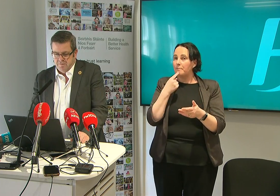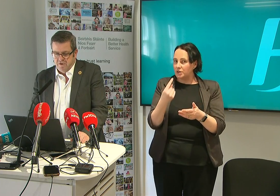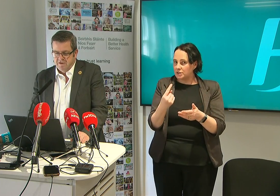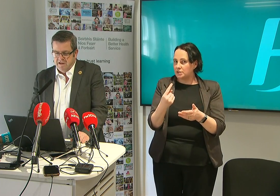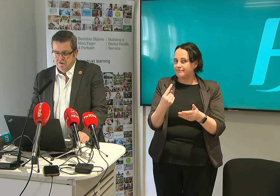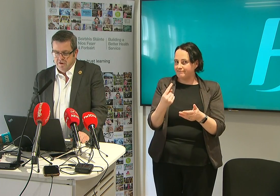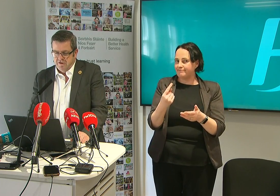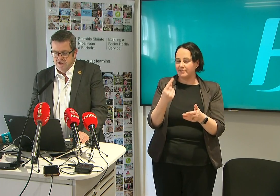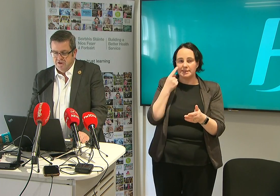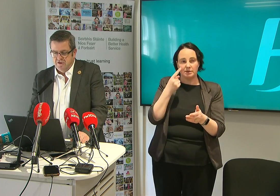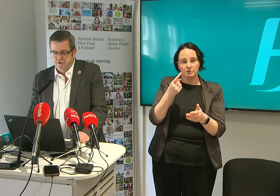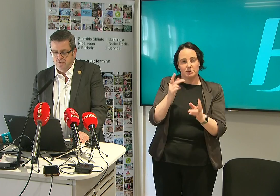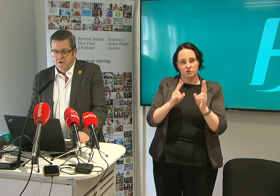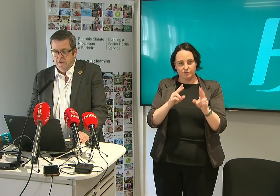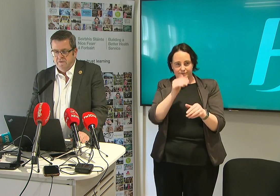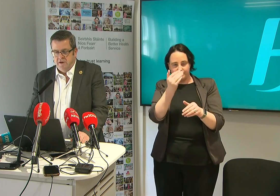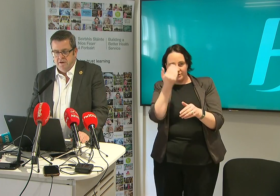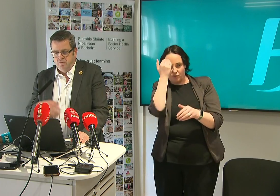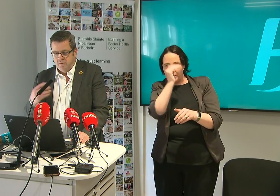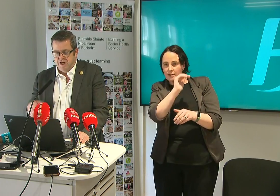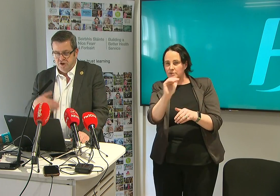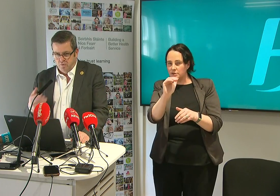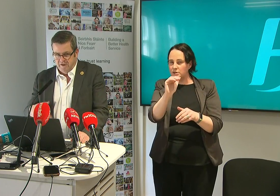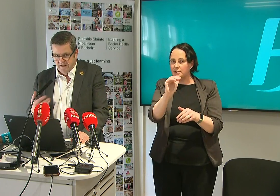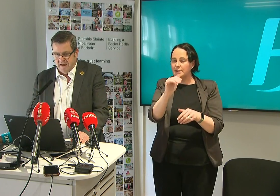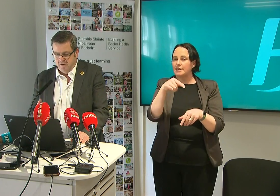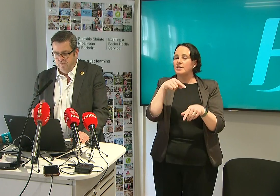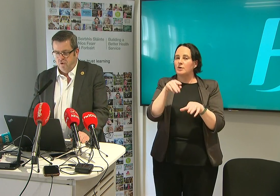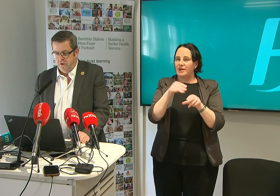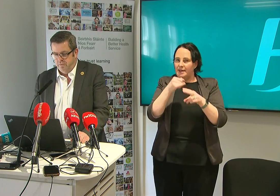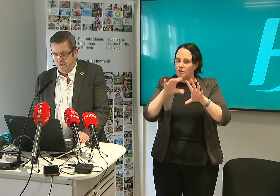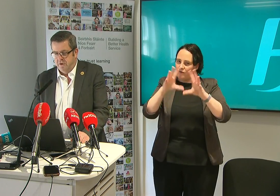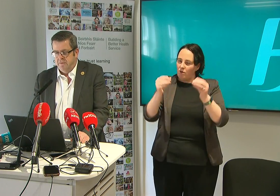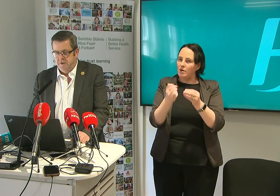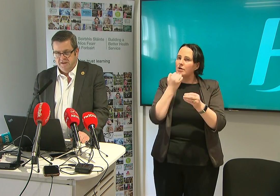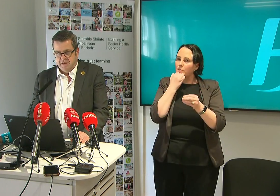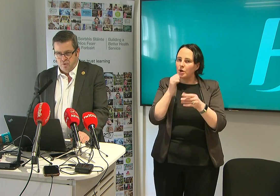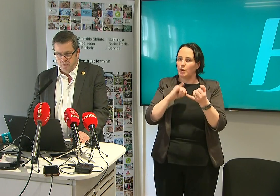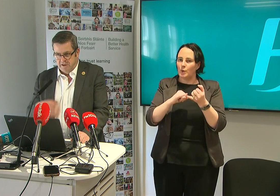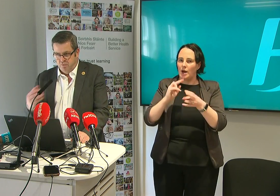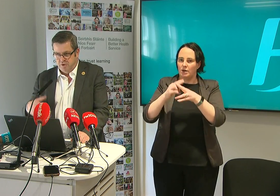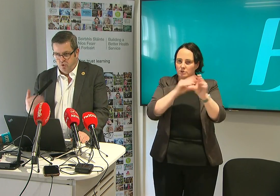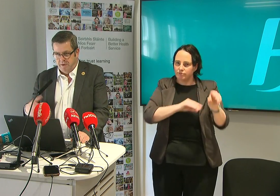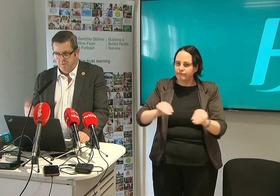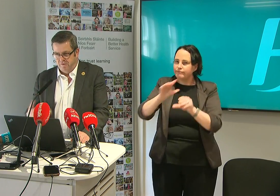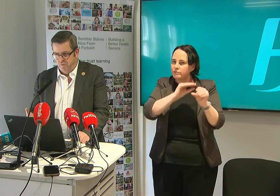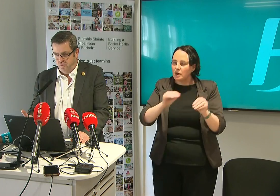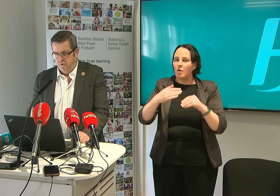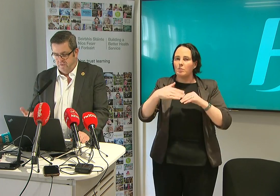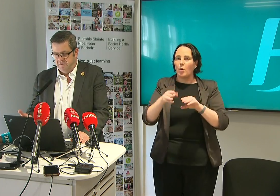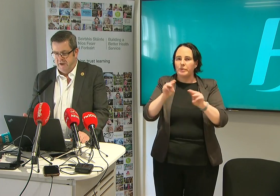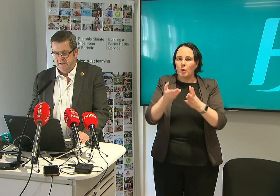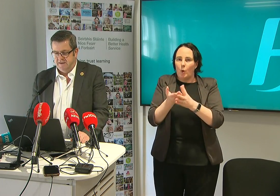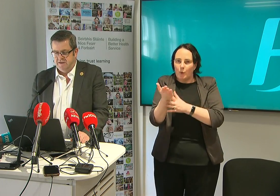I've done previously, I draw your attention to the rotation within that overall number means that we're putting much more people